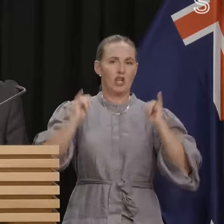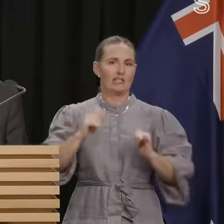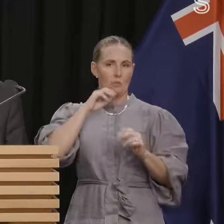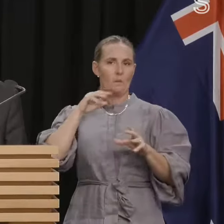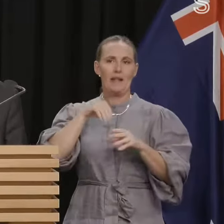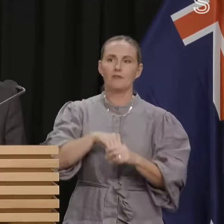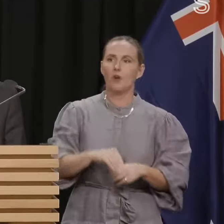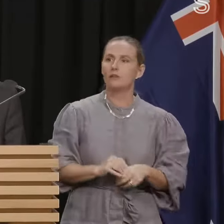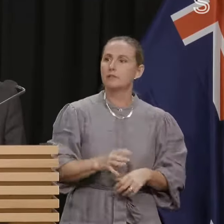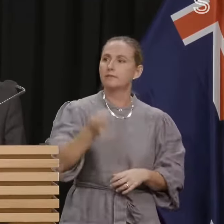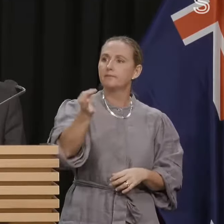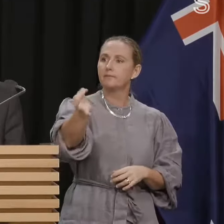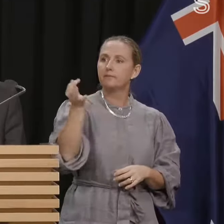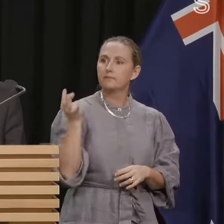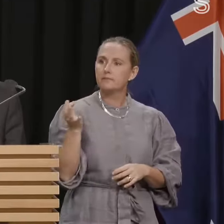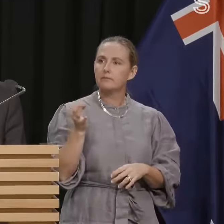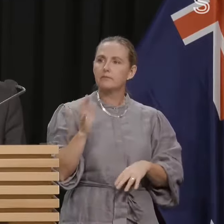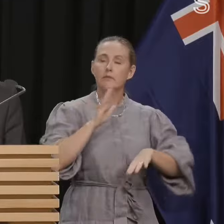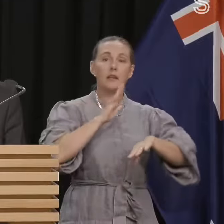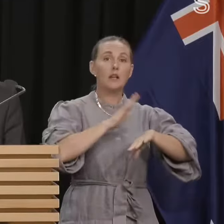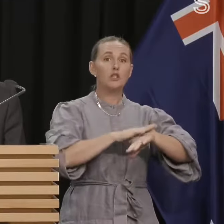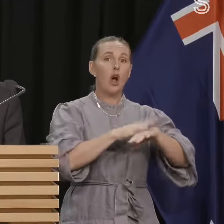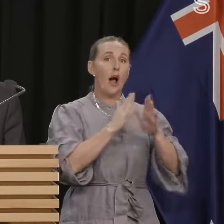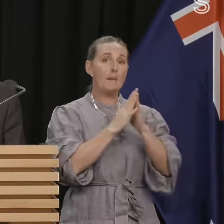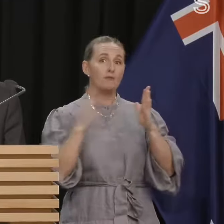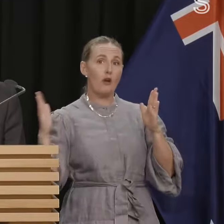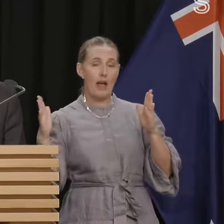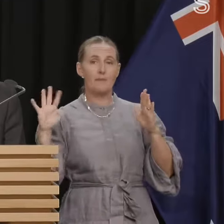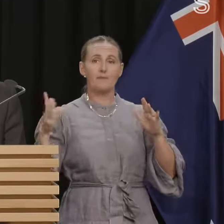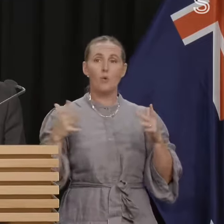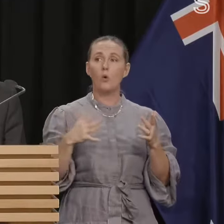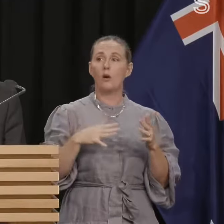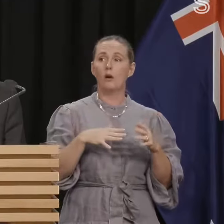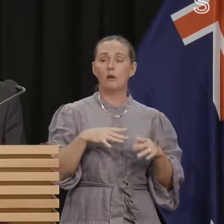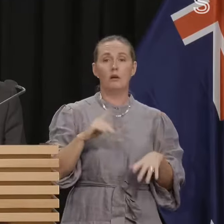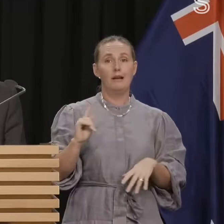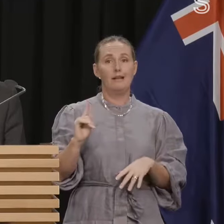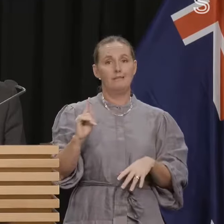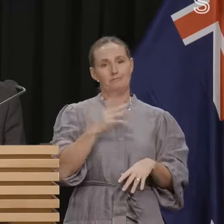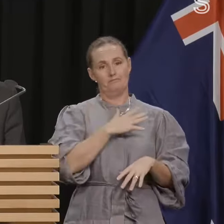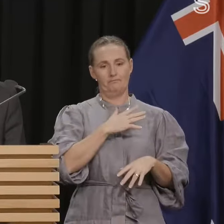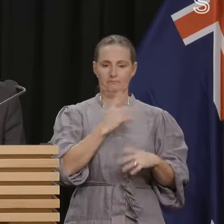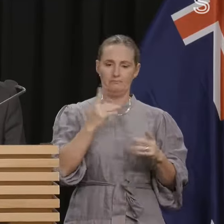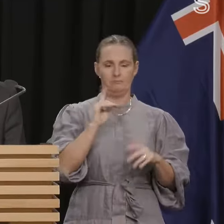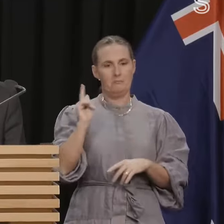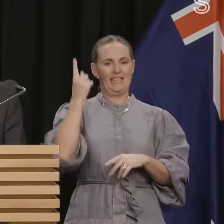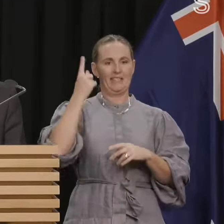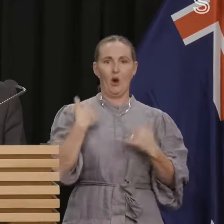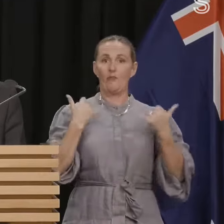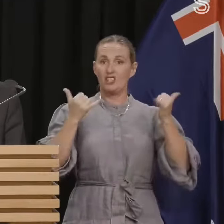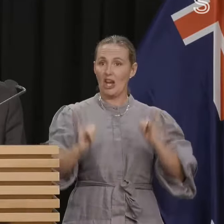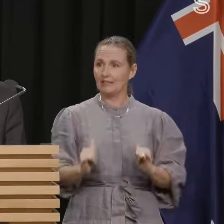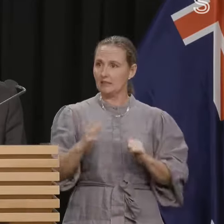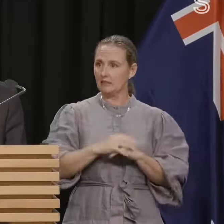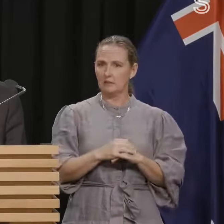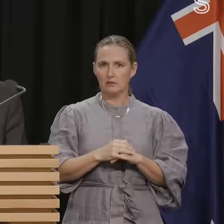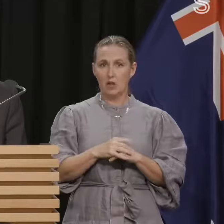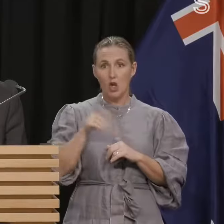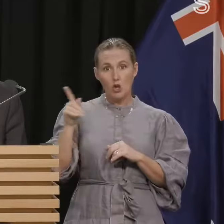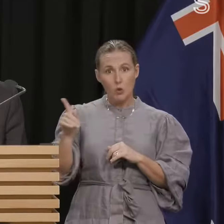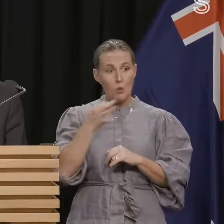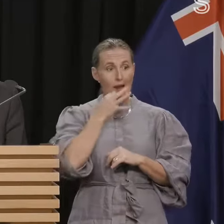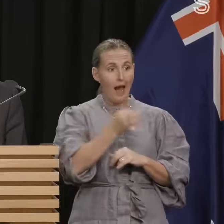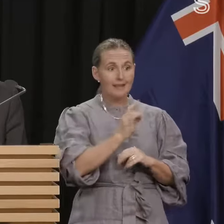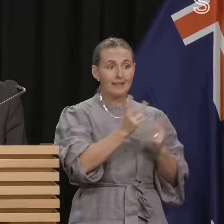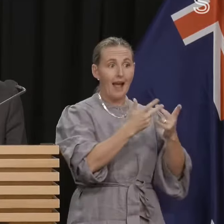The 2024 time frame for the Ministry of Justice work, have you sought anything from other parties